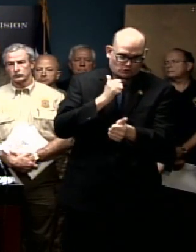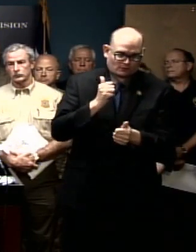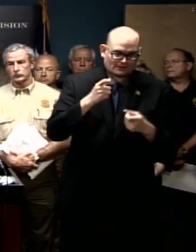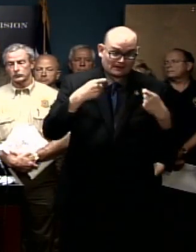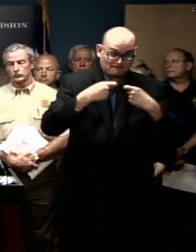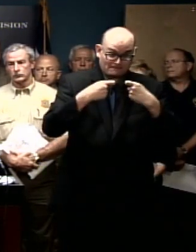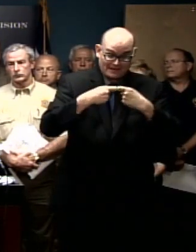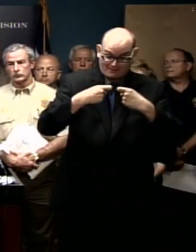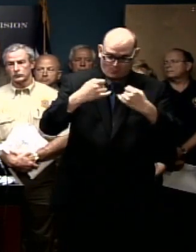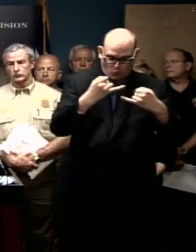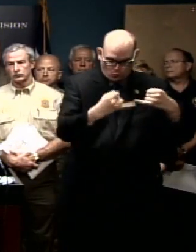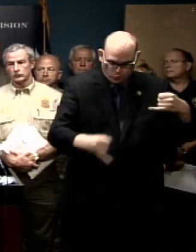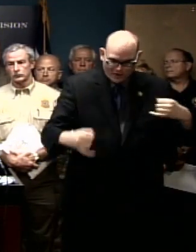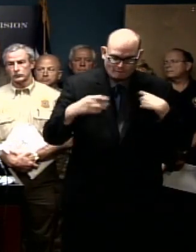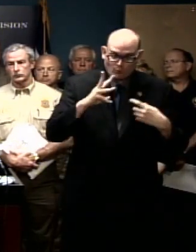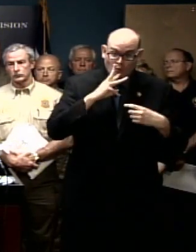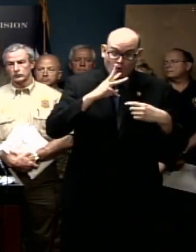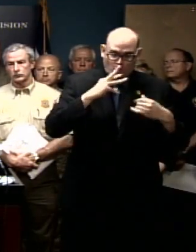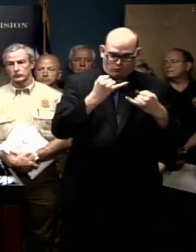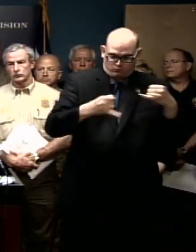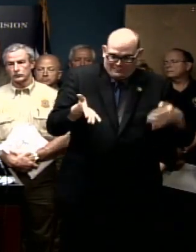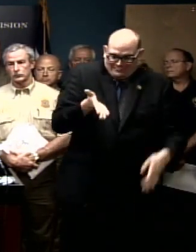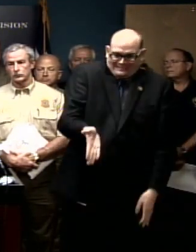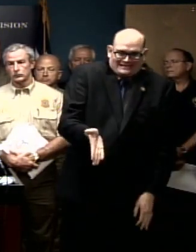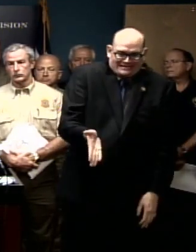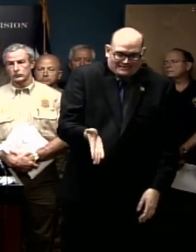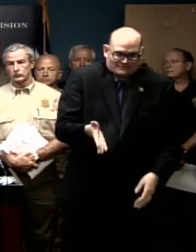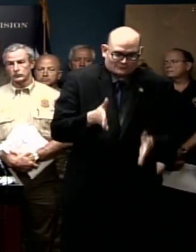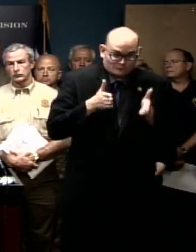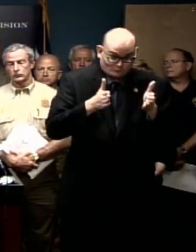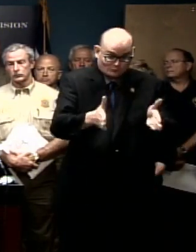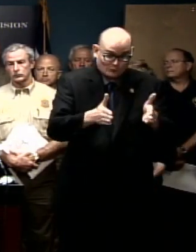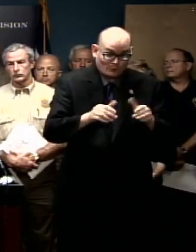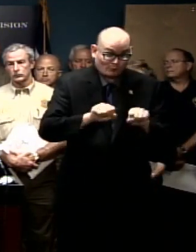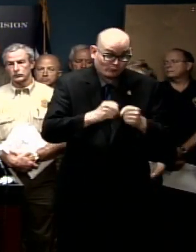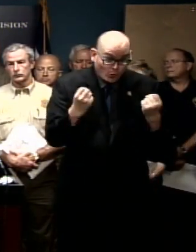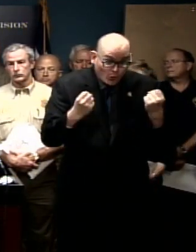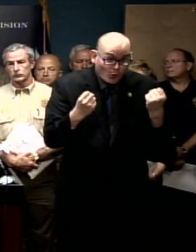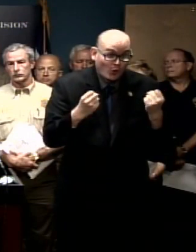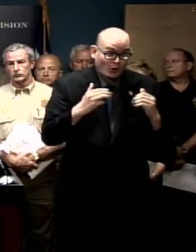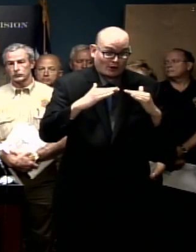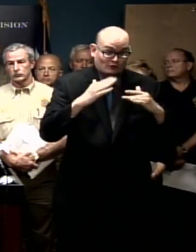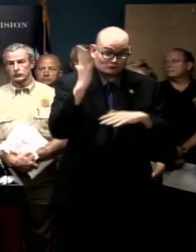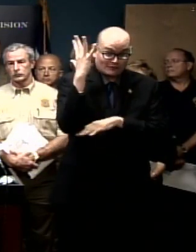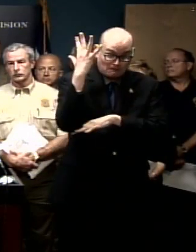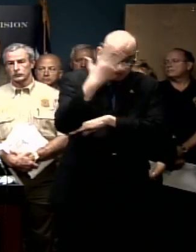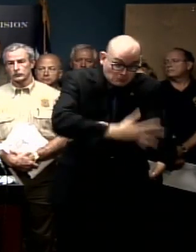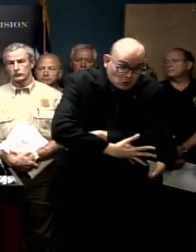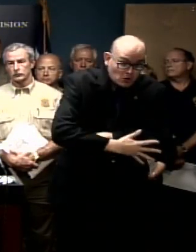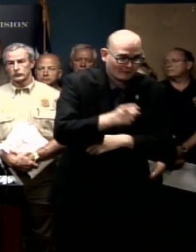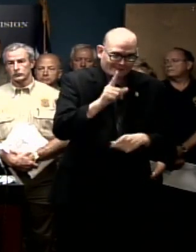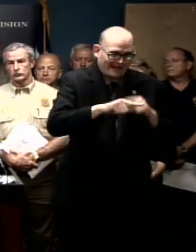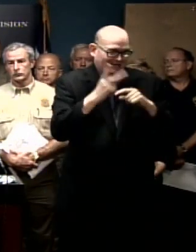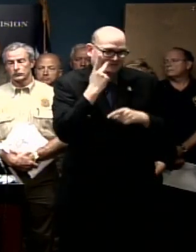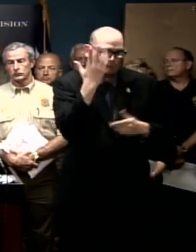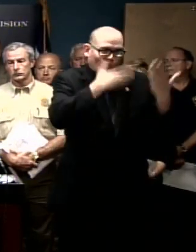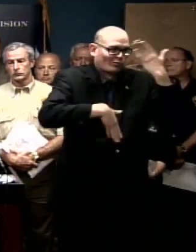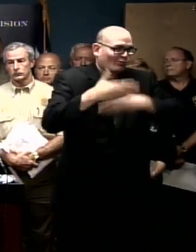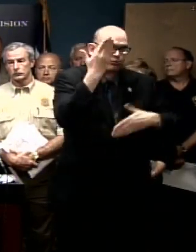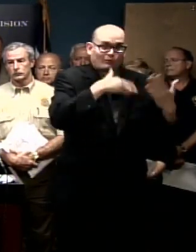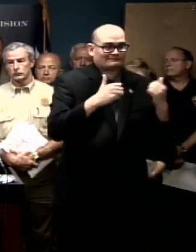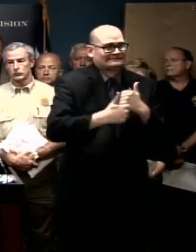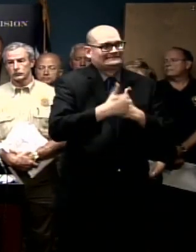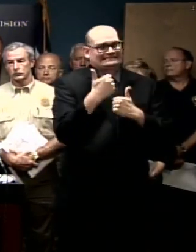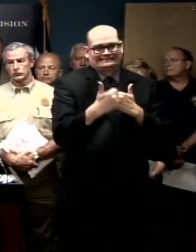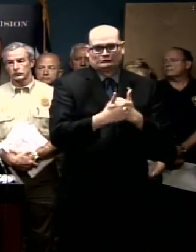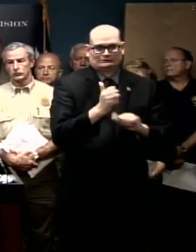have actually broken sections of road underneath them. They could have trees that have come down underneath them. You don't know what you're going over. So if you see